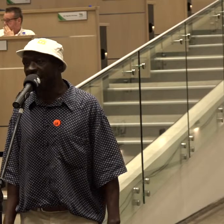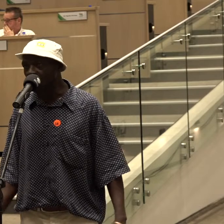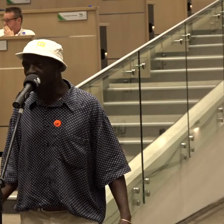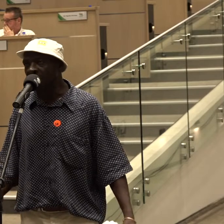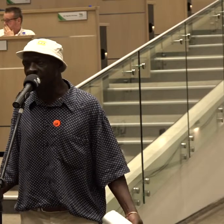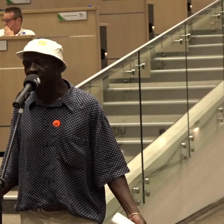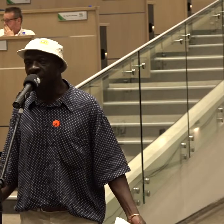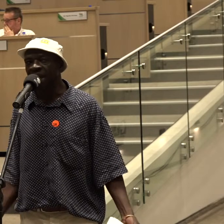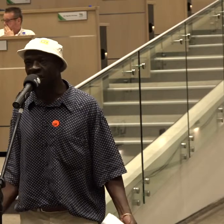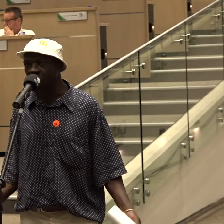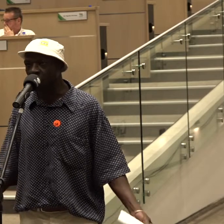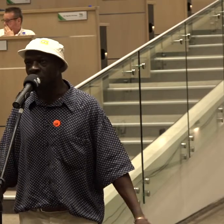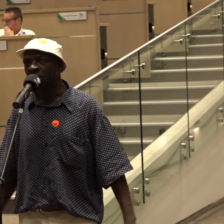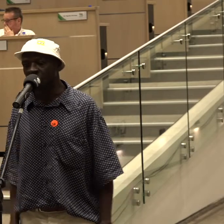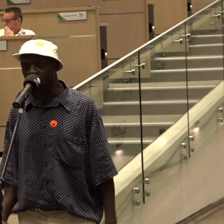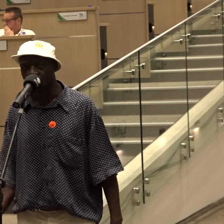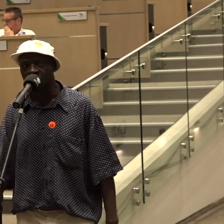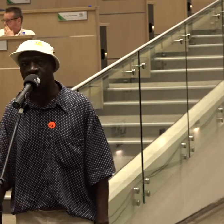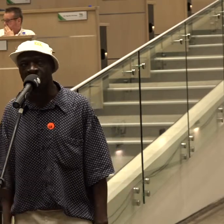foreign